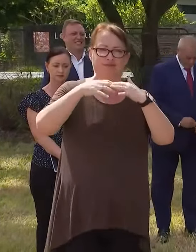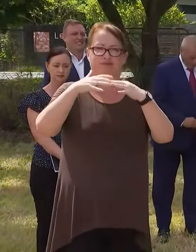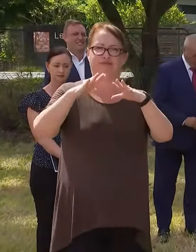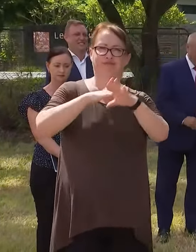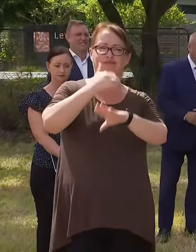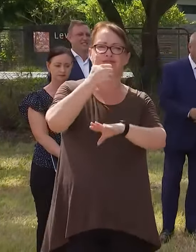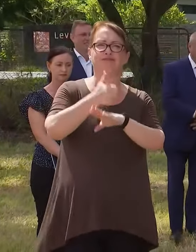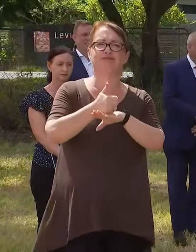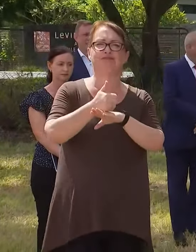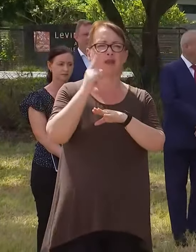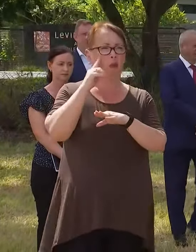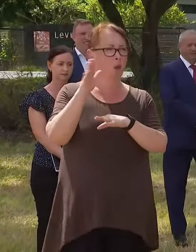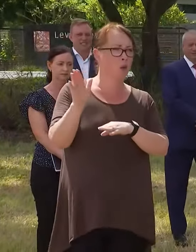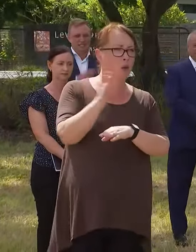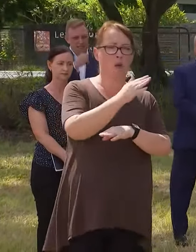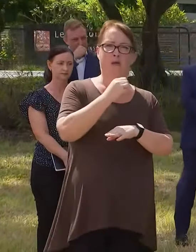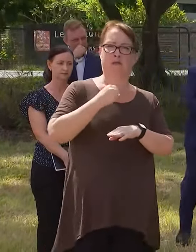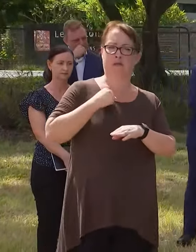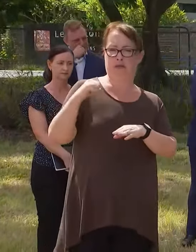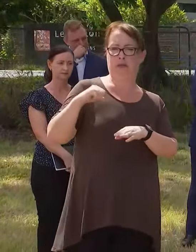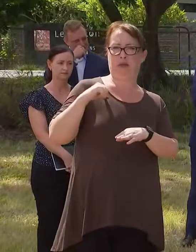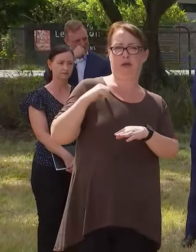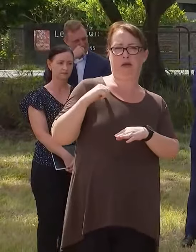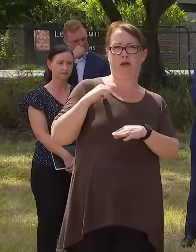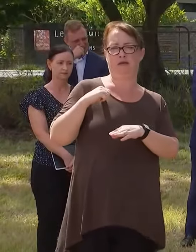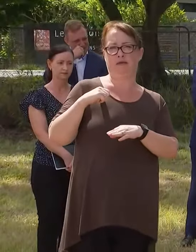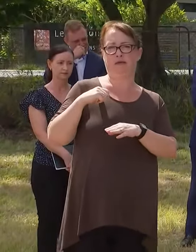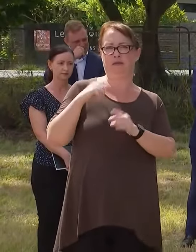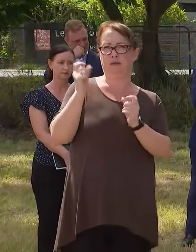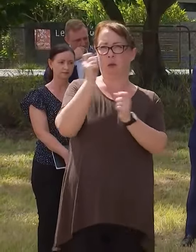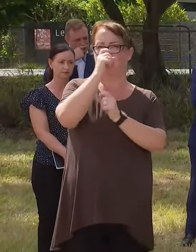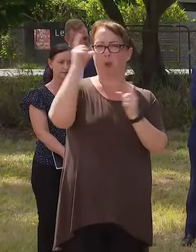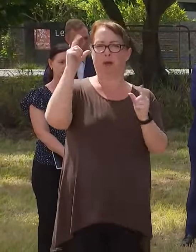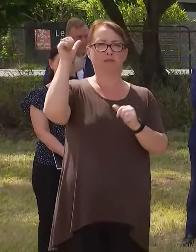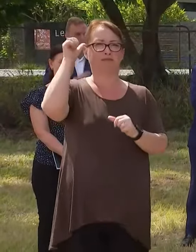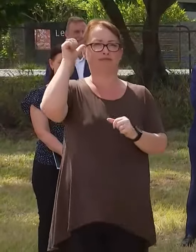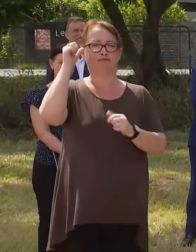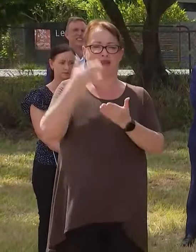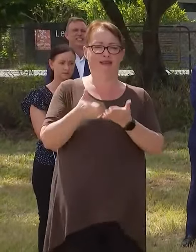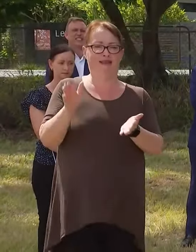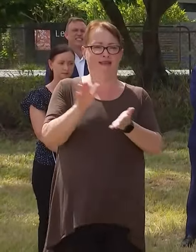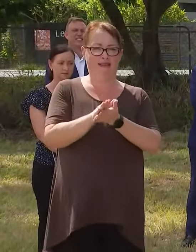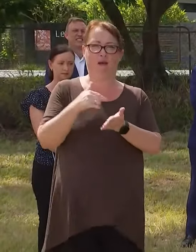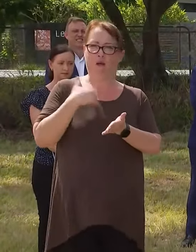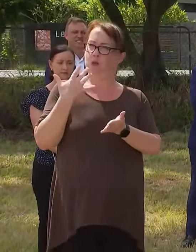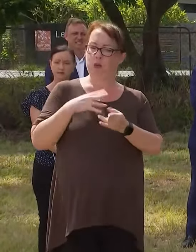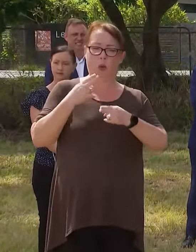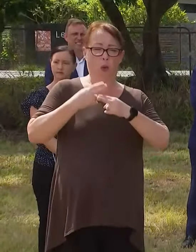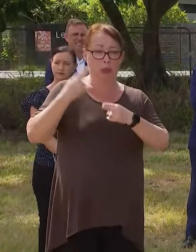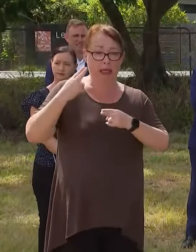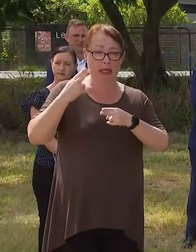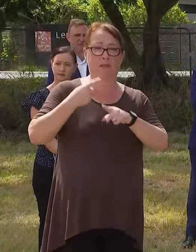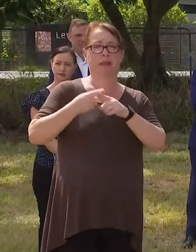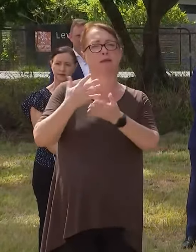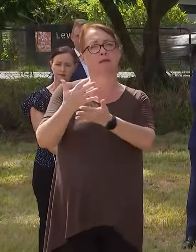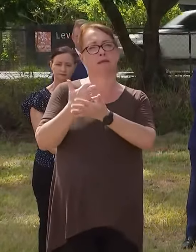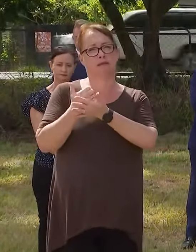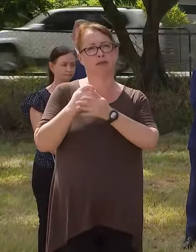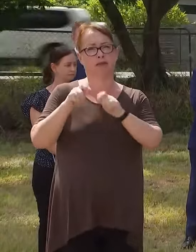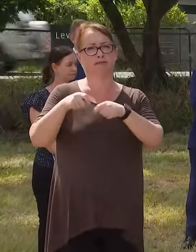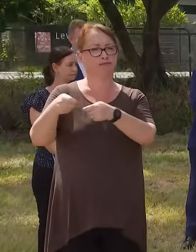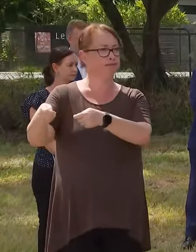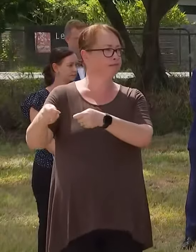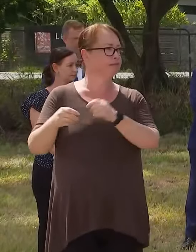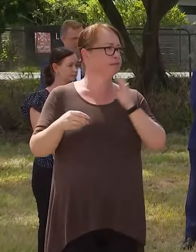everybody on my team has been made very well aware of how I want these delivered as quickly and safely as possible.